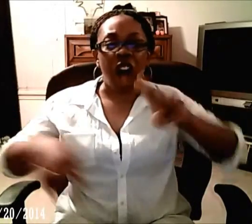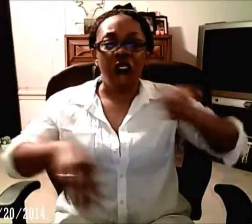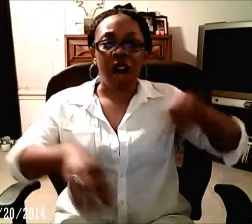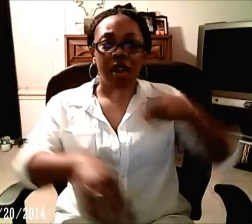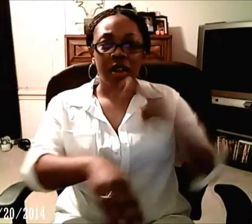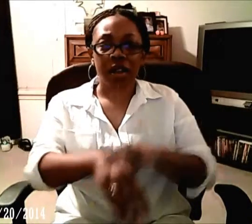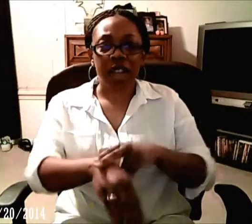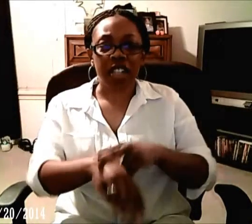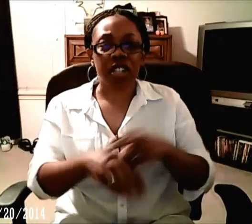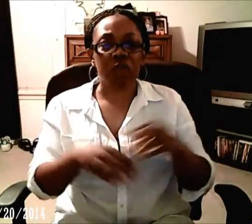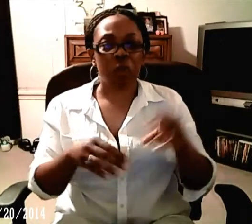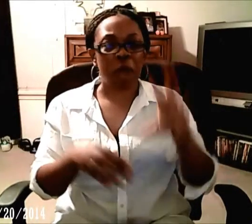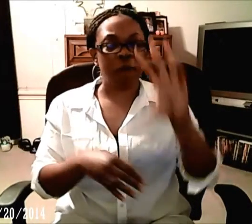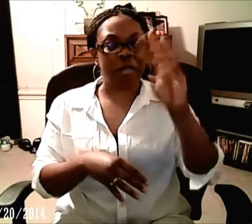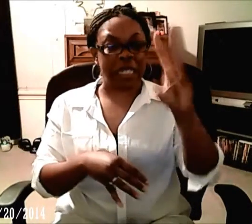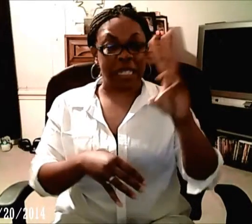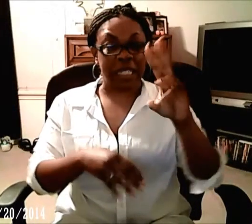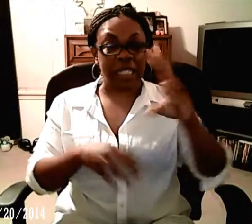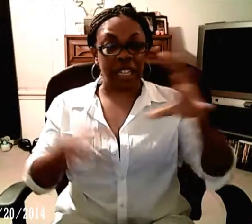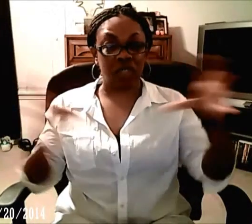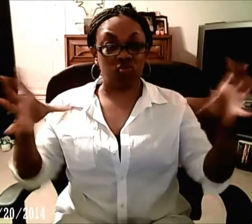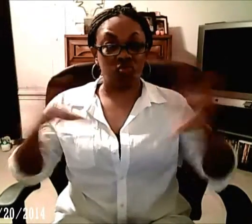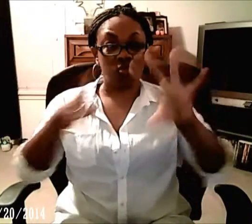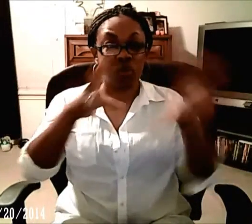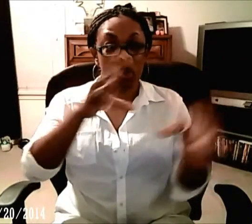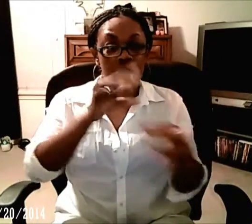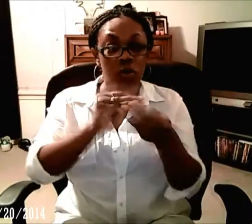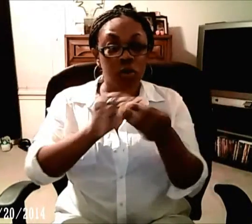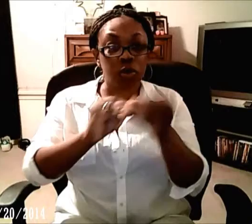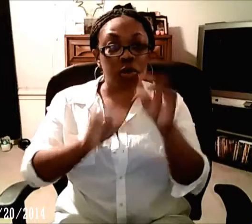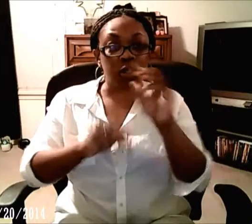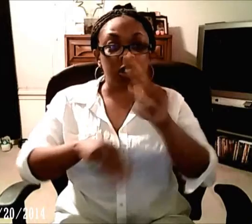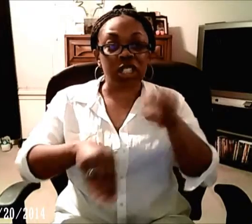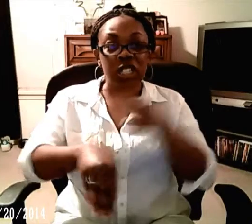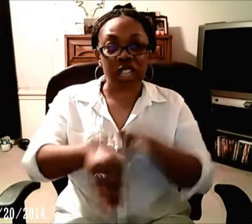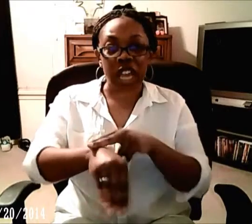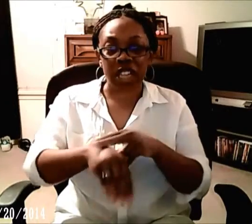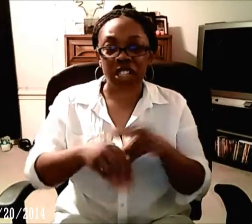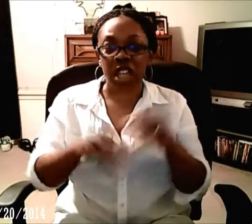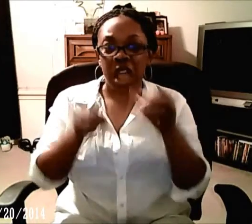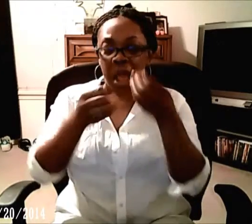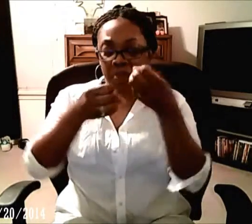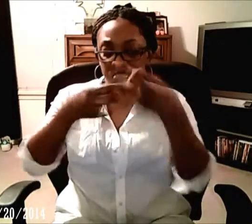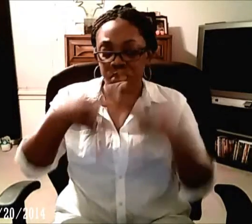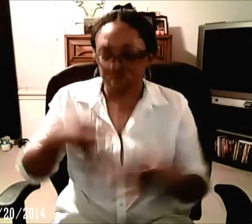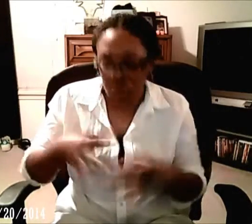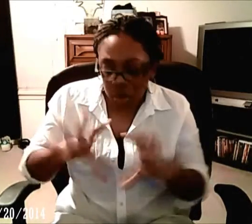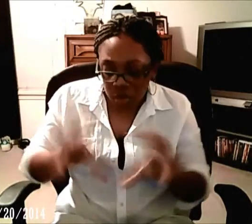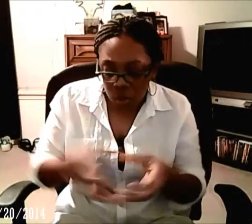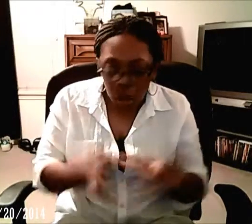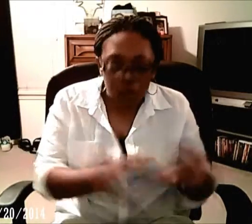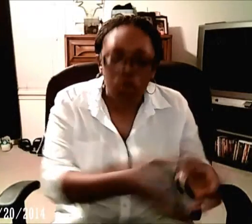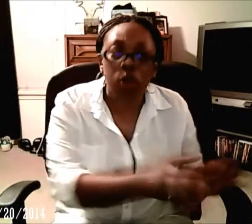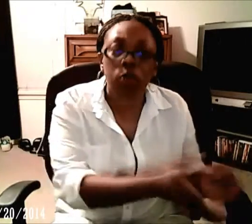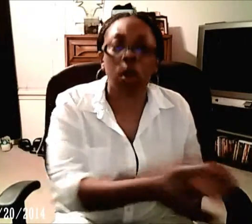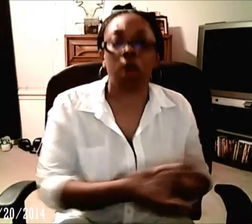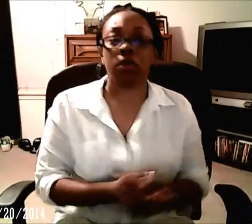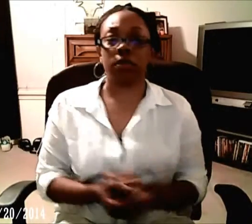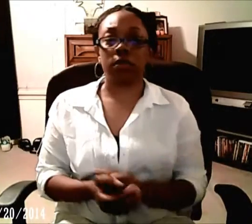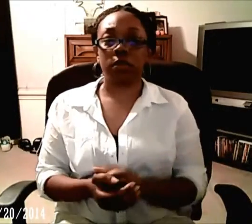up of six large nations, the Iroquois nation, which are made up of dozens of smaller tribes. And the men do the hunting, the women